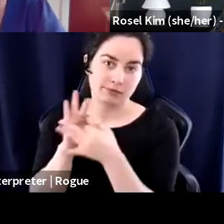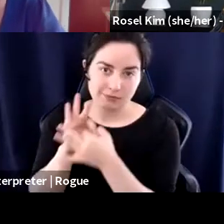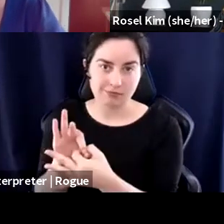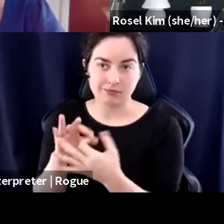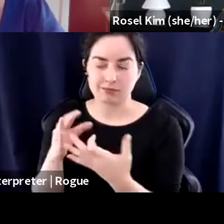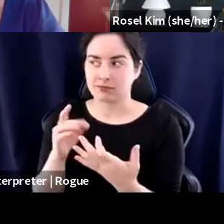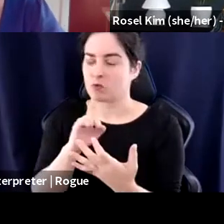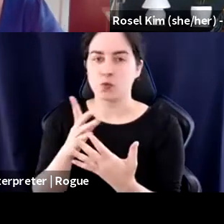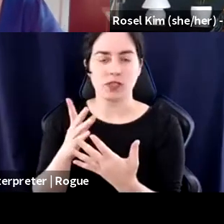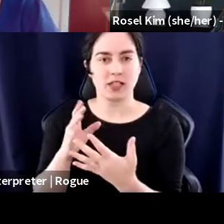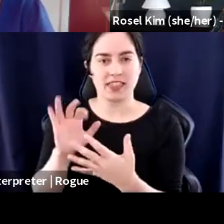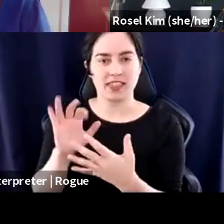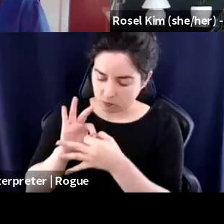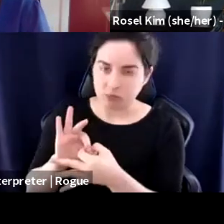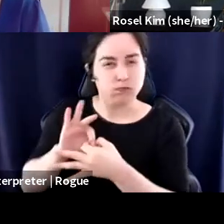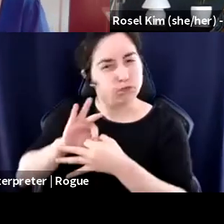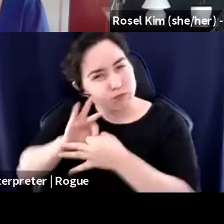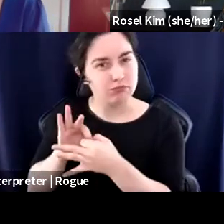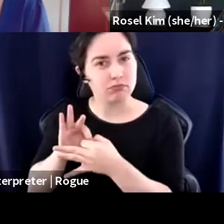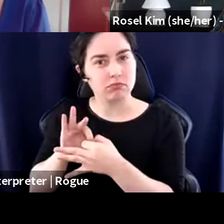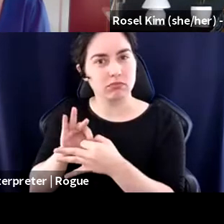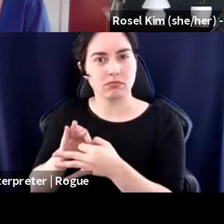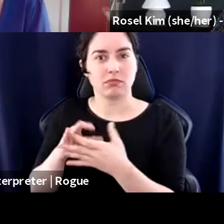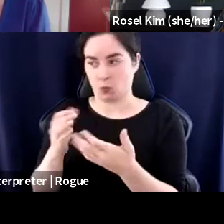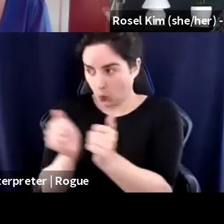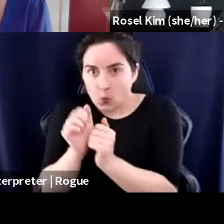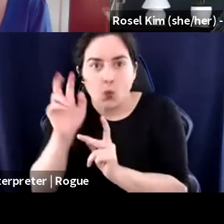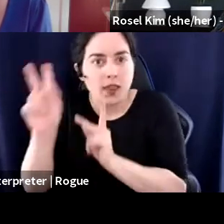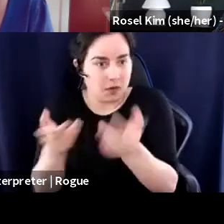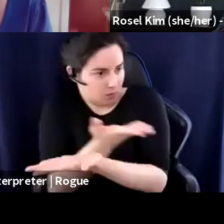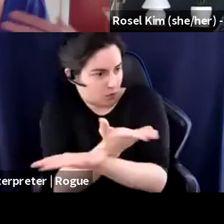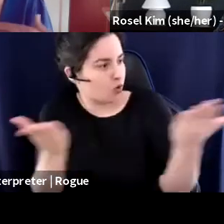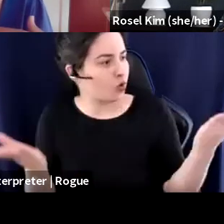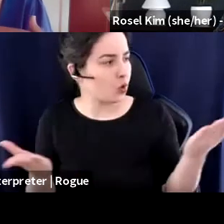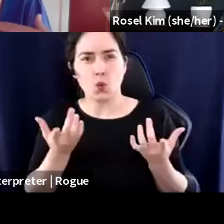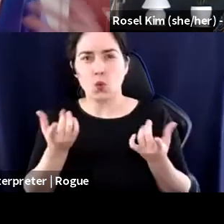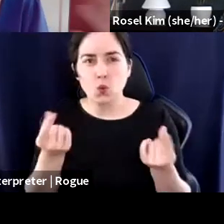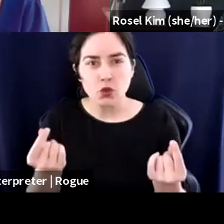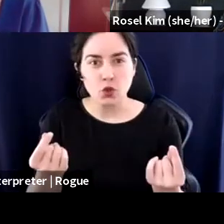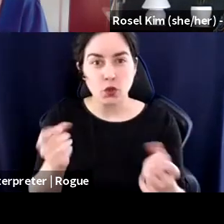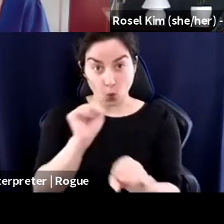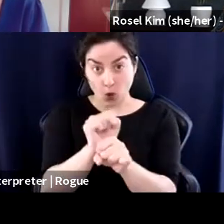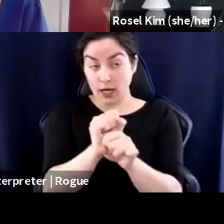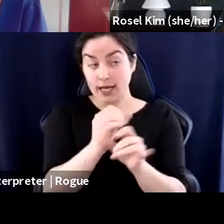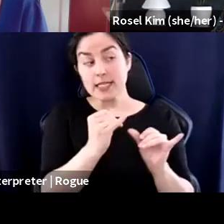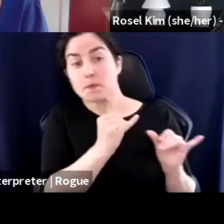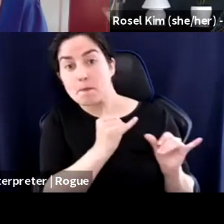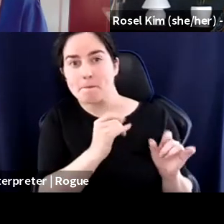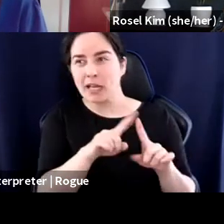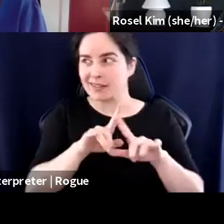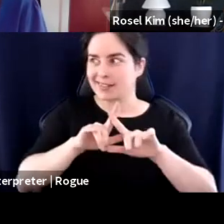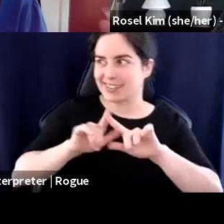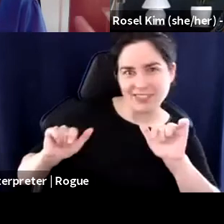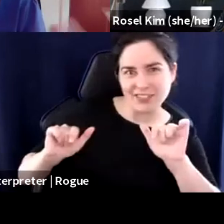building those relationships with people that are doing different kinds of work, similar kinds of work, but in